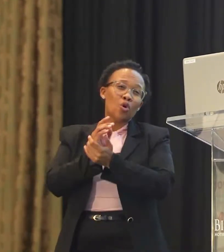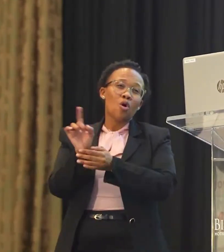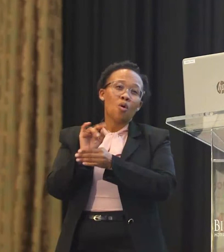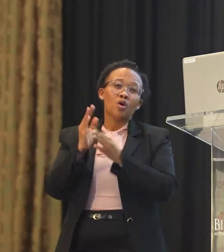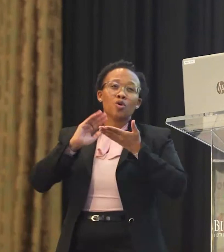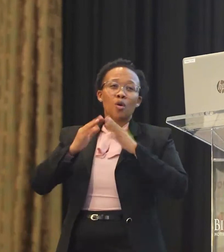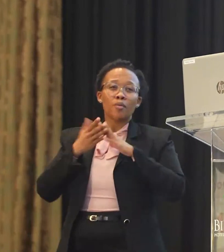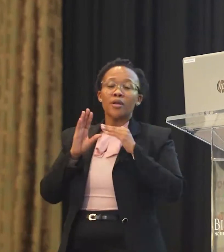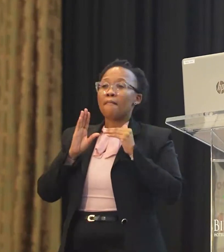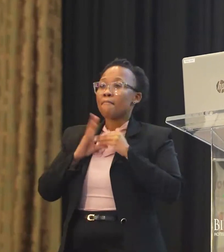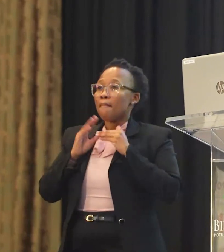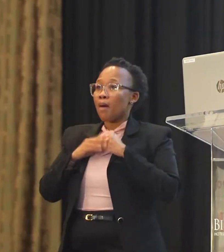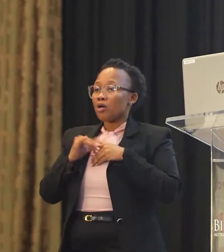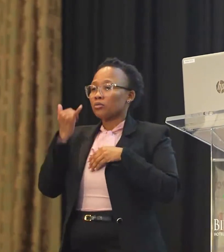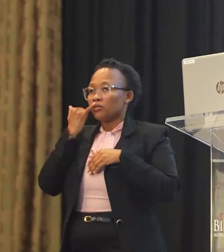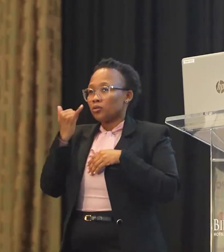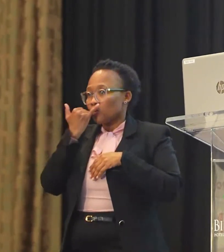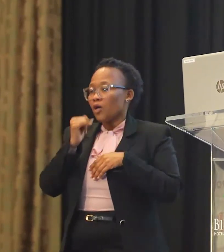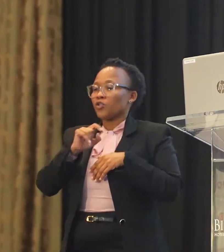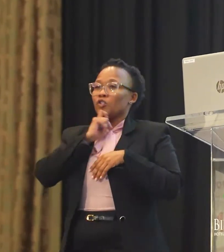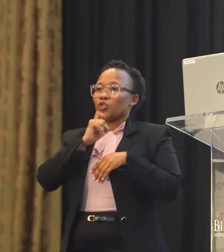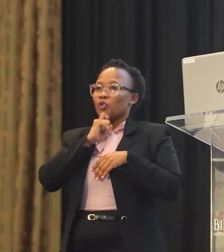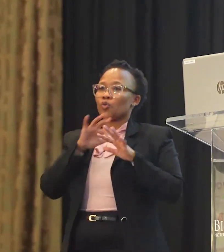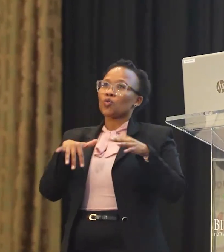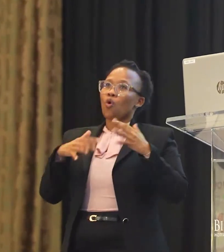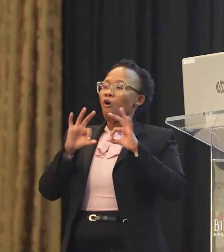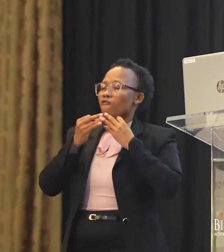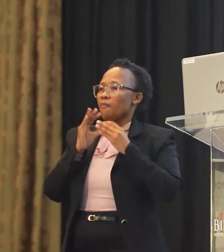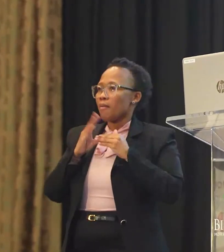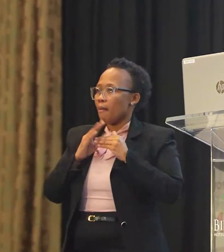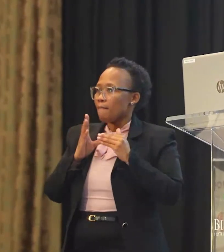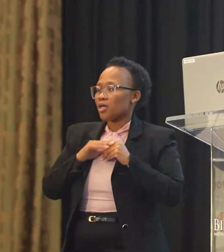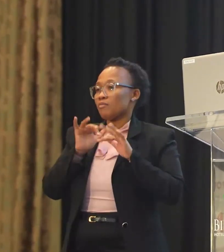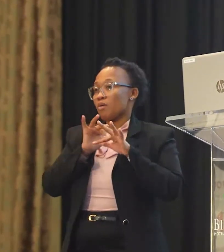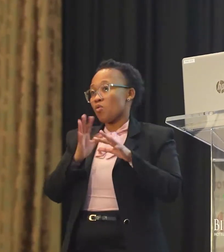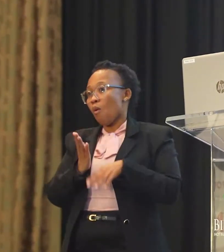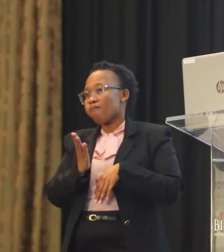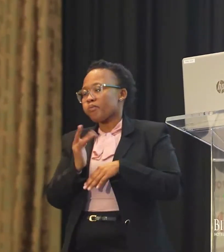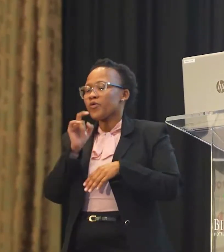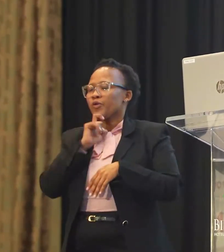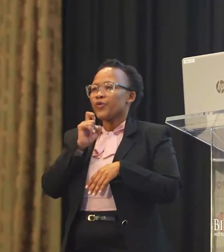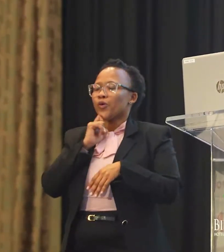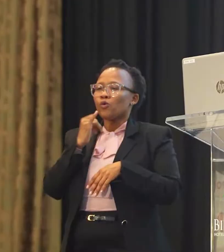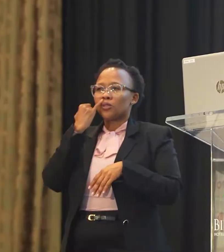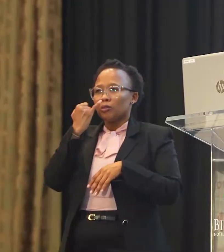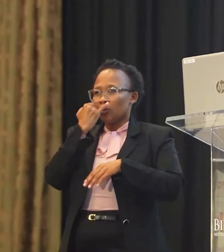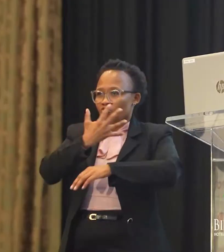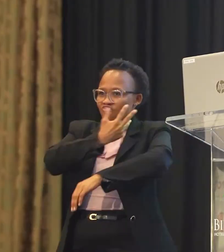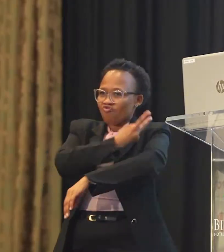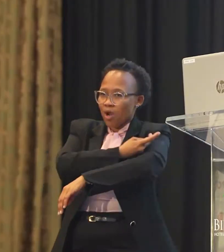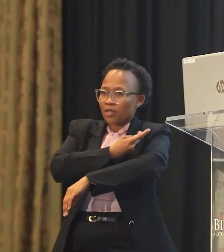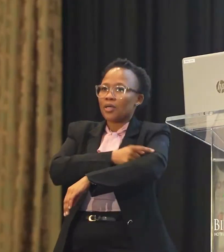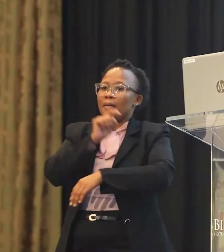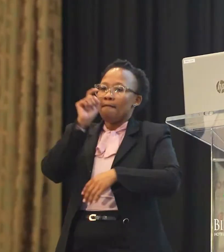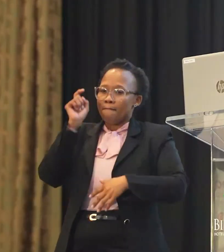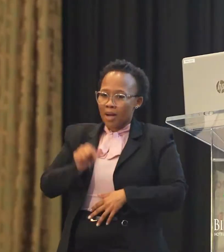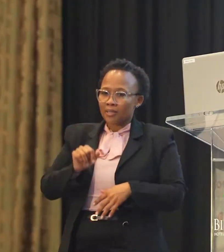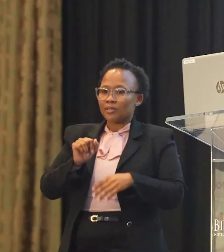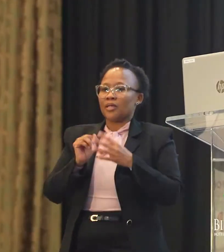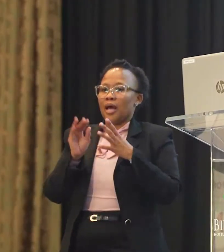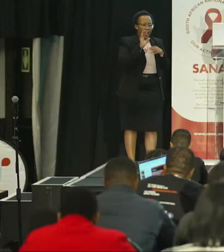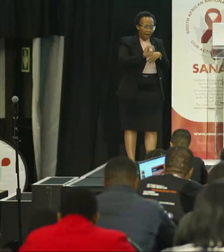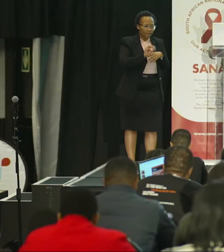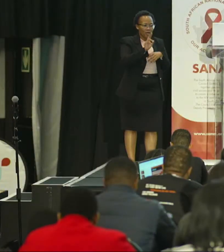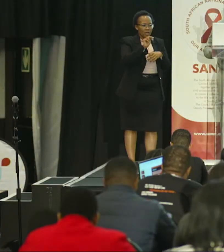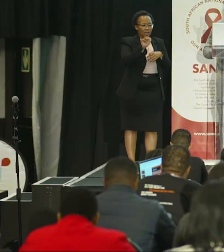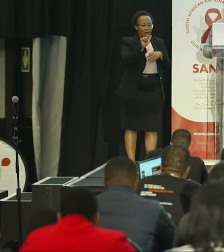that use drugs, family members of people that use drugs, can administer naloxone to ensure that we can save the lives